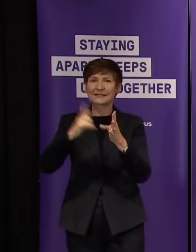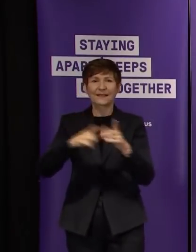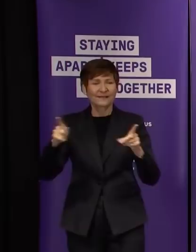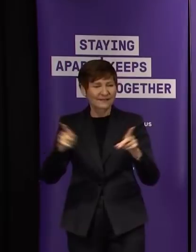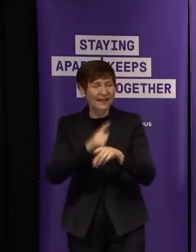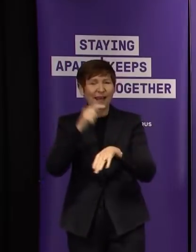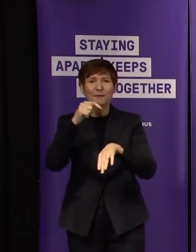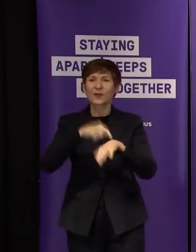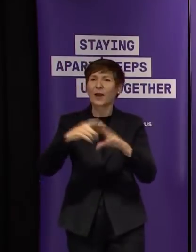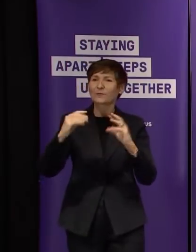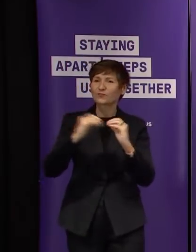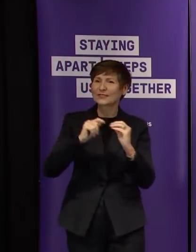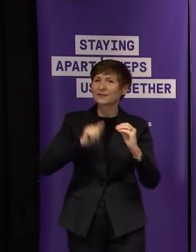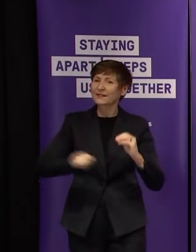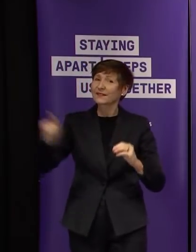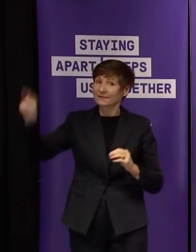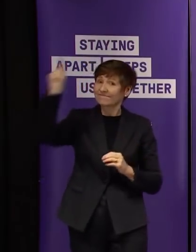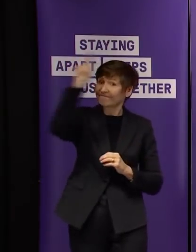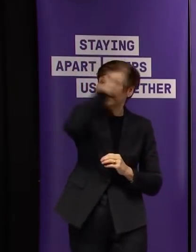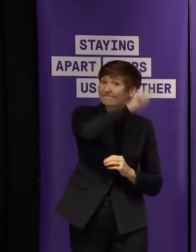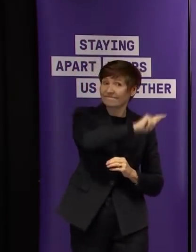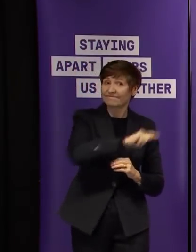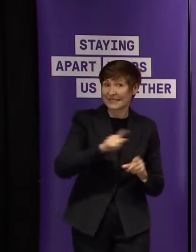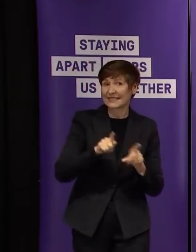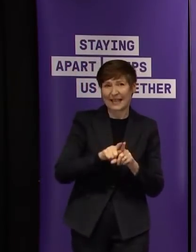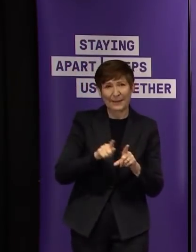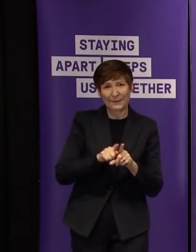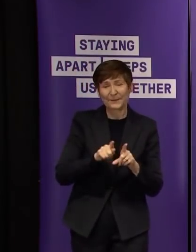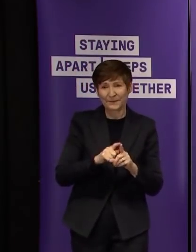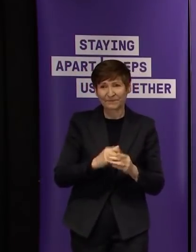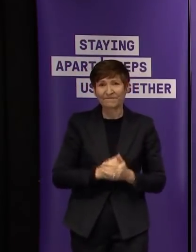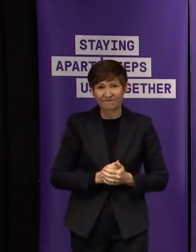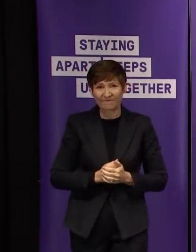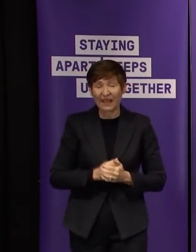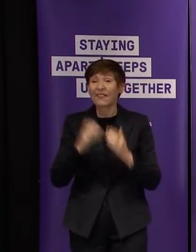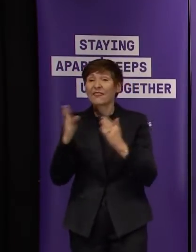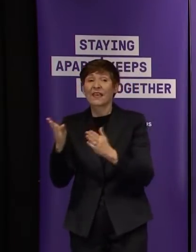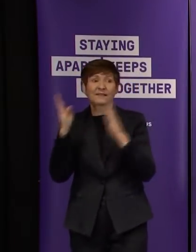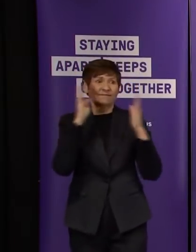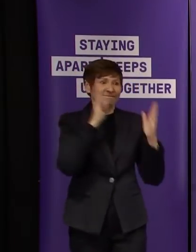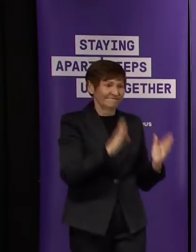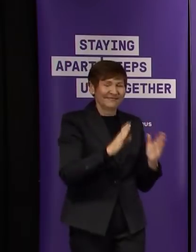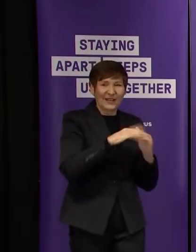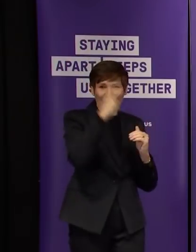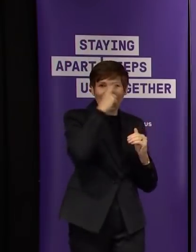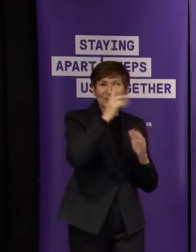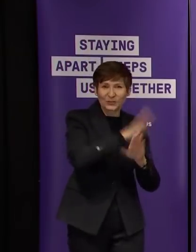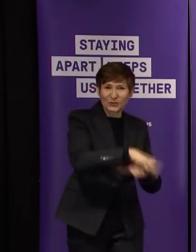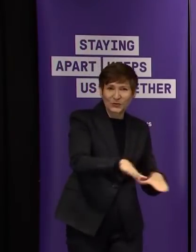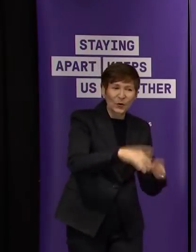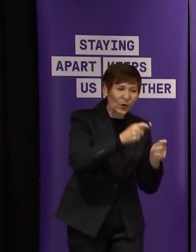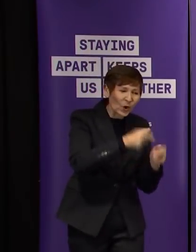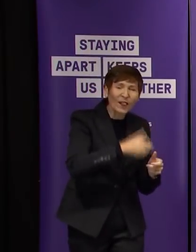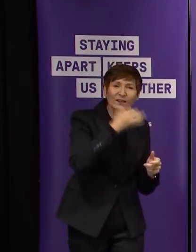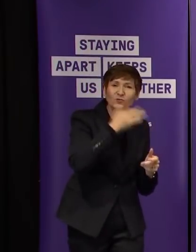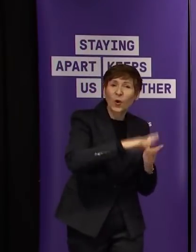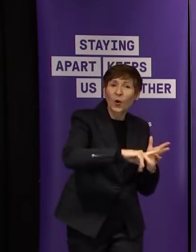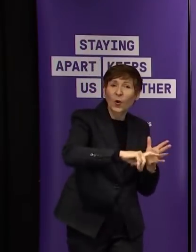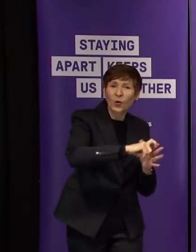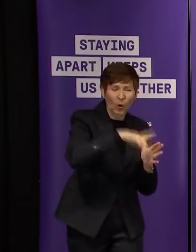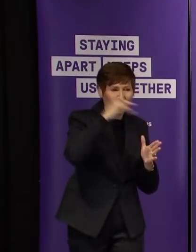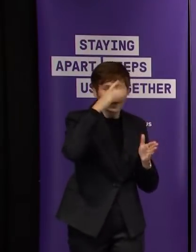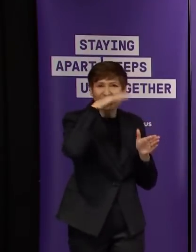And then from the senior secondary, we focus on our kids, play-based learning in early childhood education and